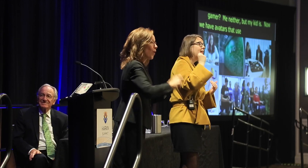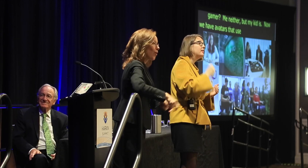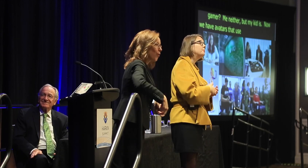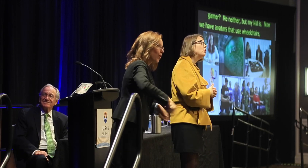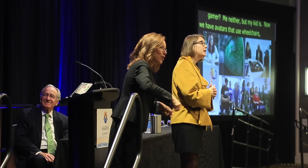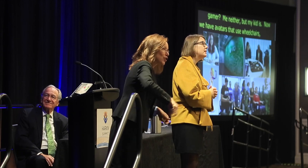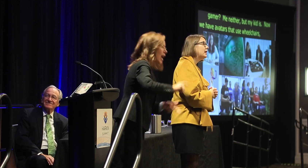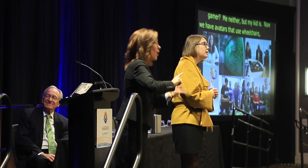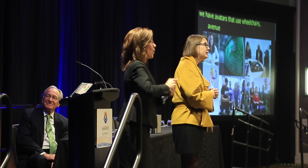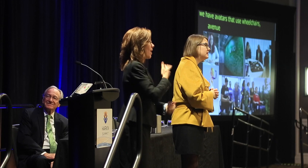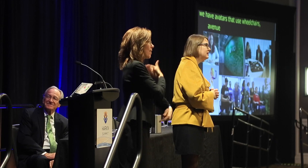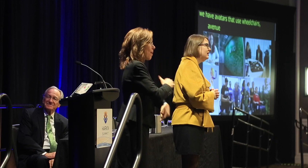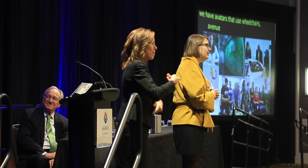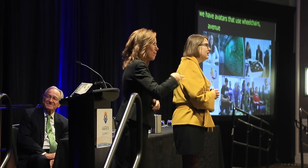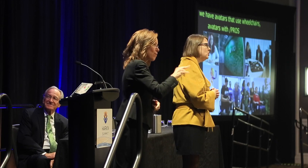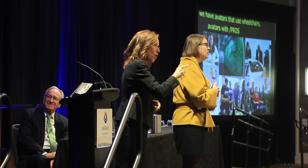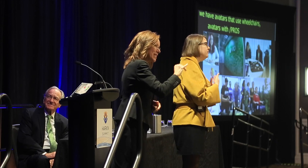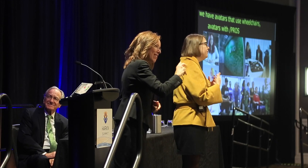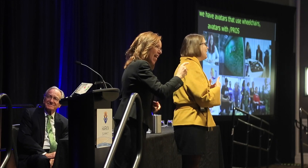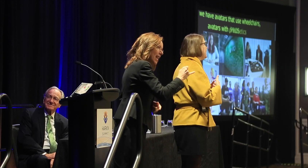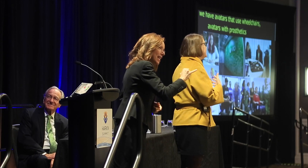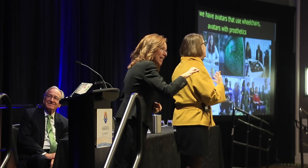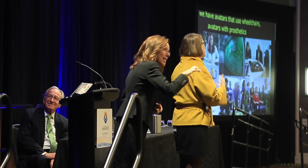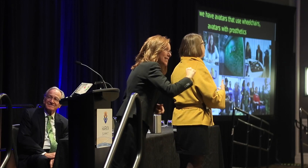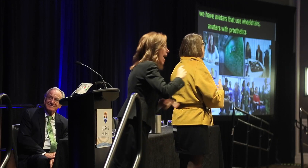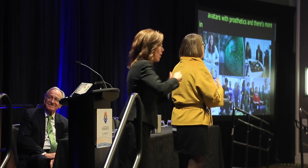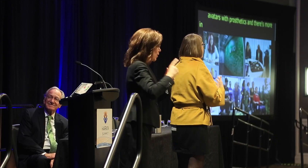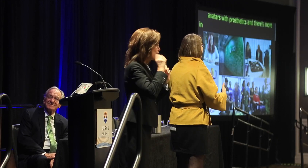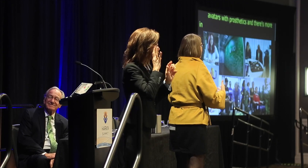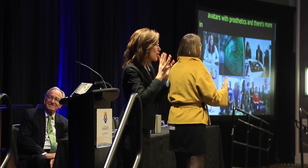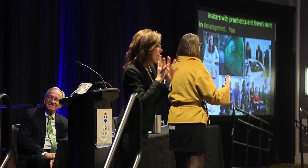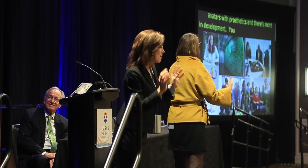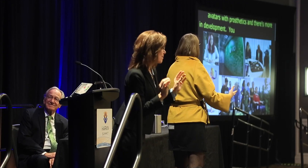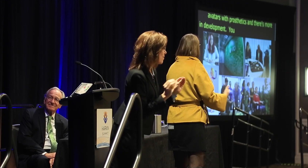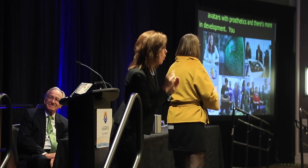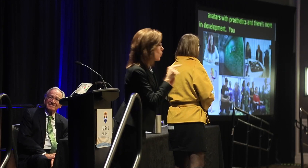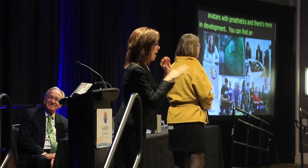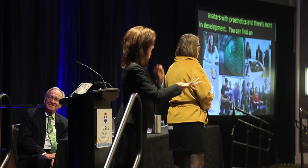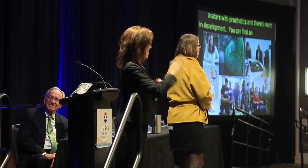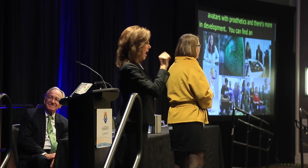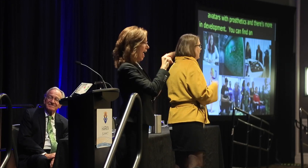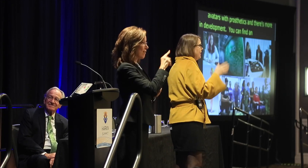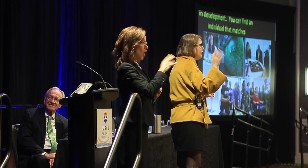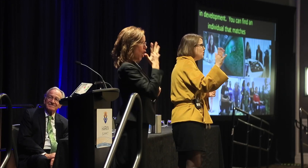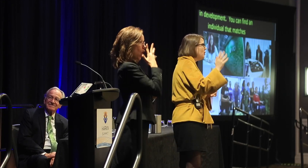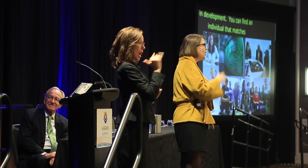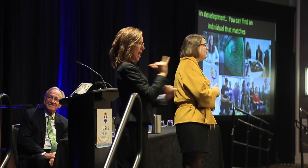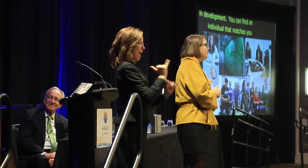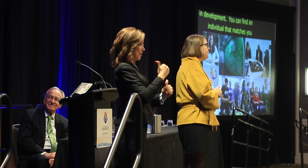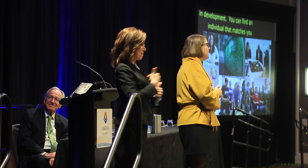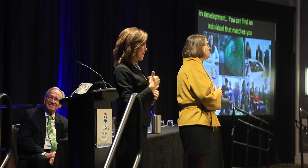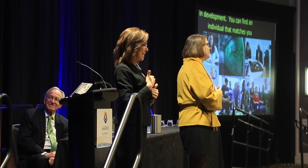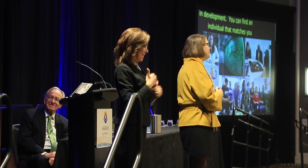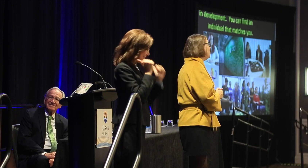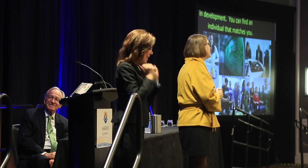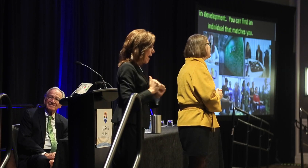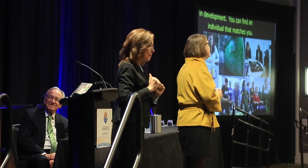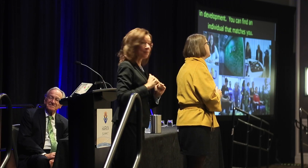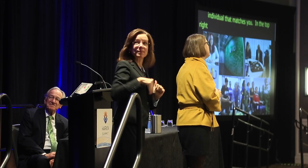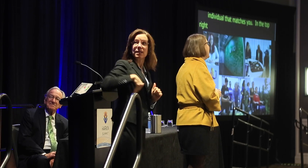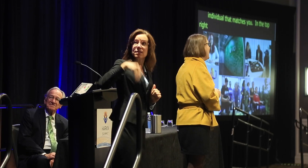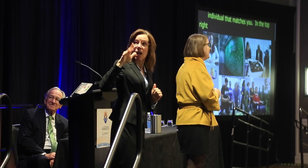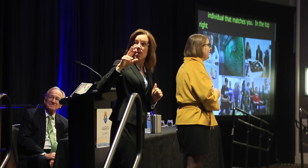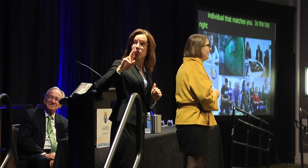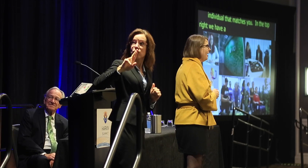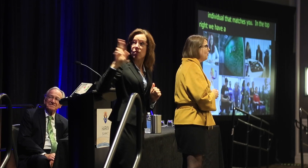prosthetics, and there's more in development. You can find an individual that matches you. In the top right, we have a picture of a project